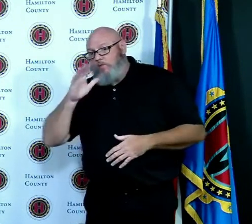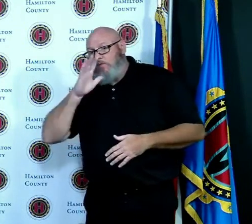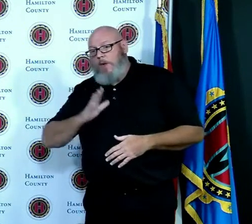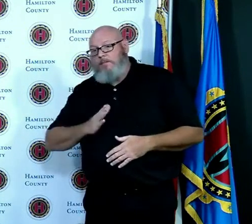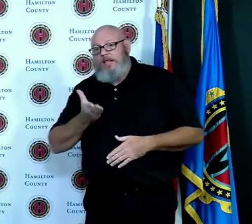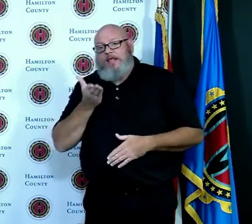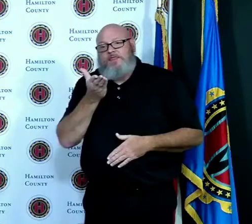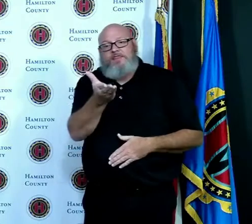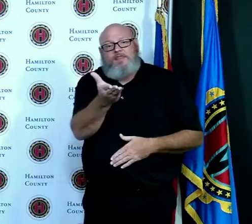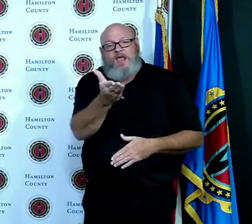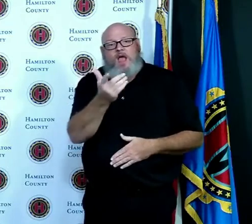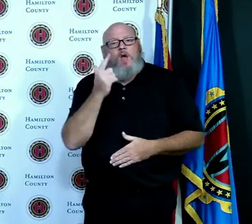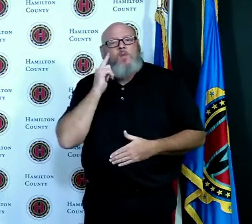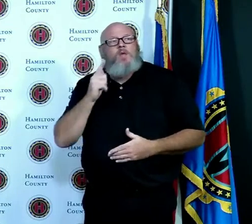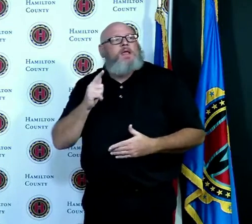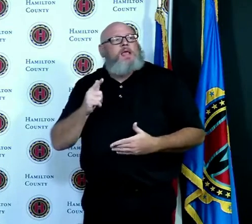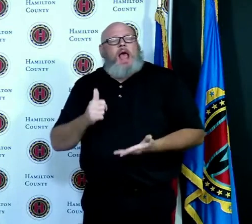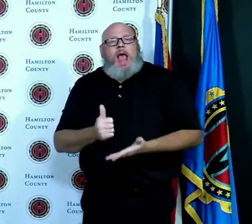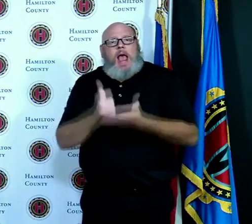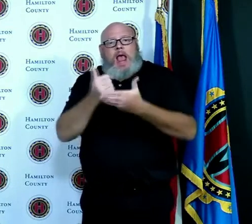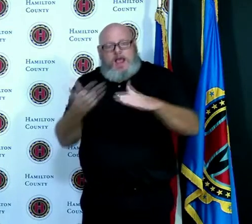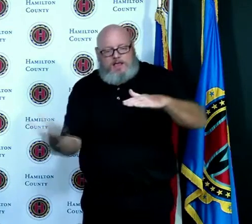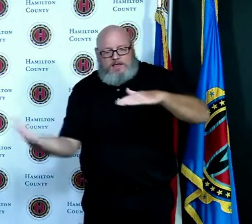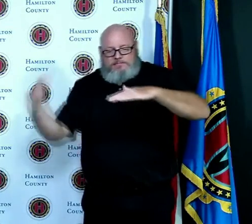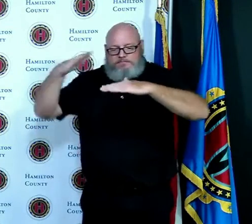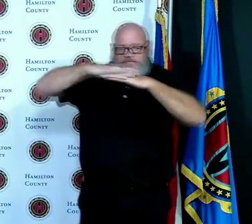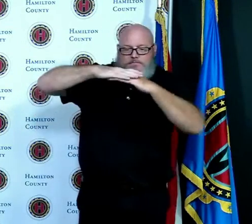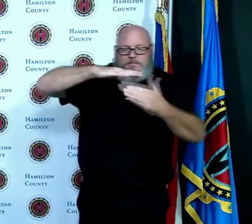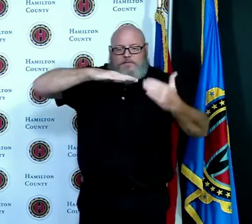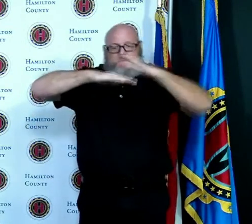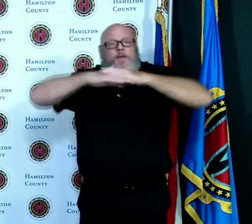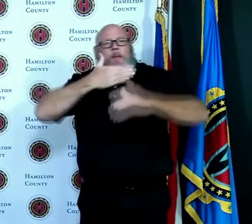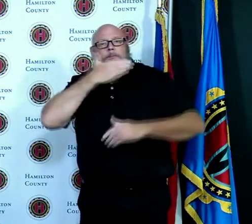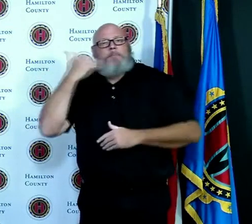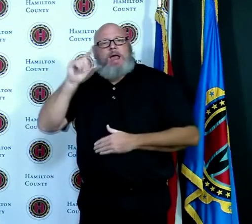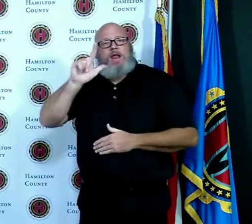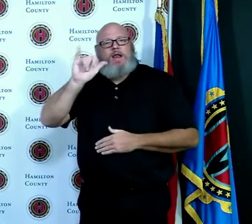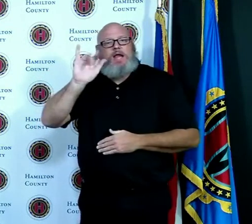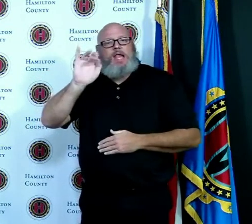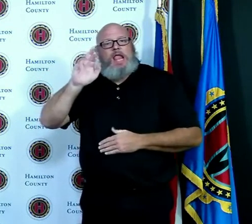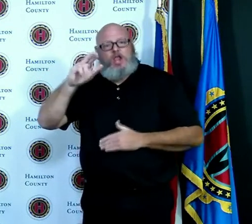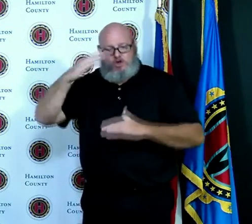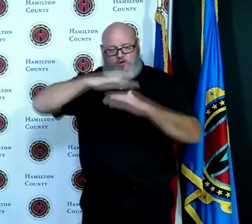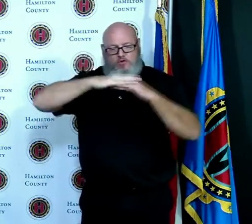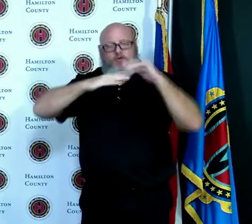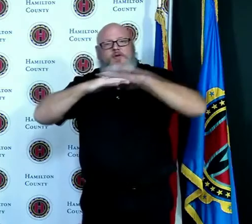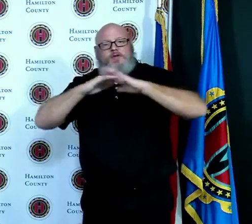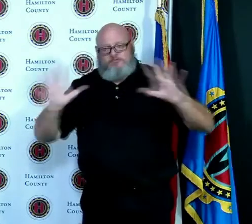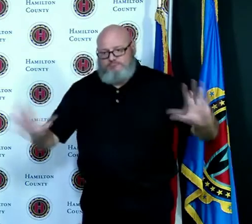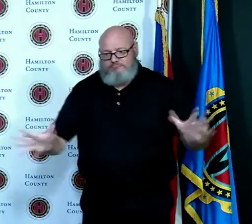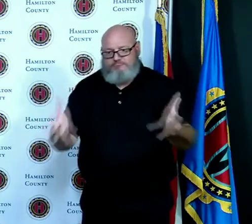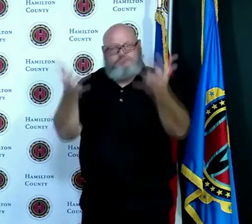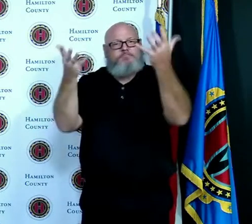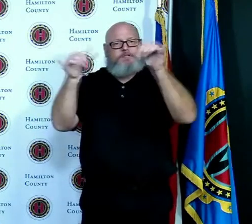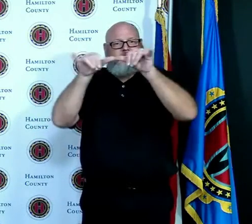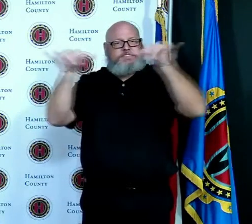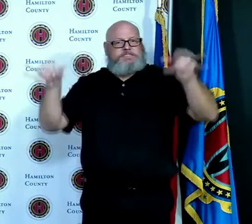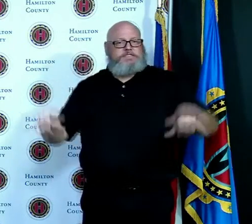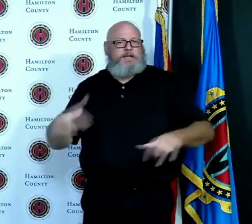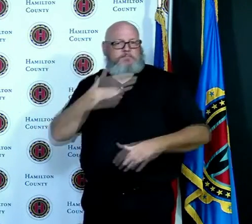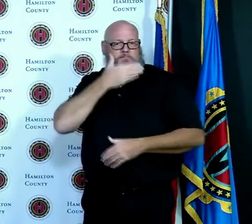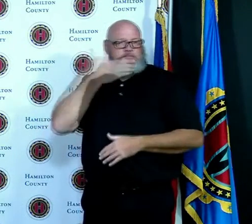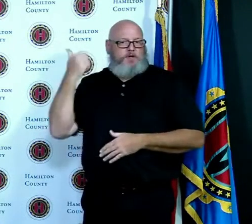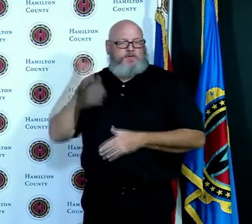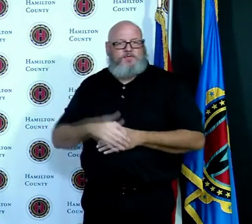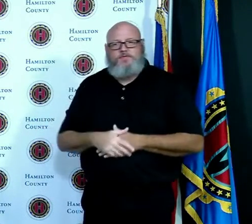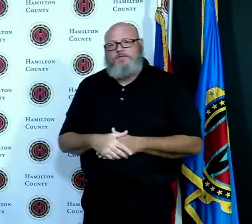these life experiences that we have not had much of in the past, but we definitely have created that now moving